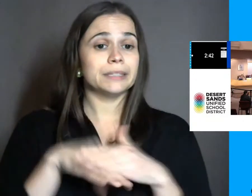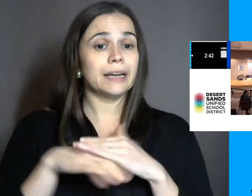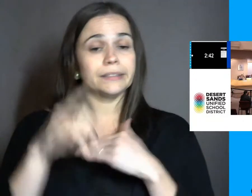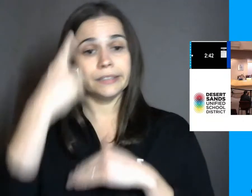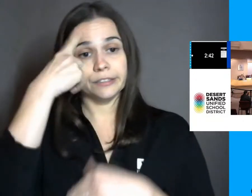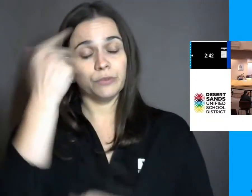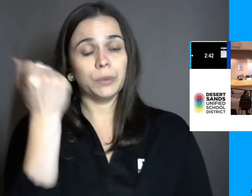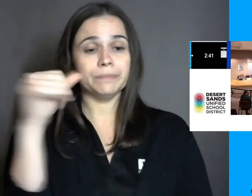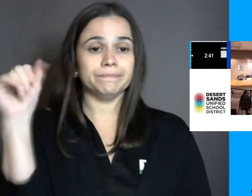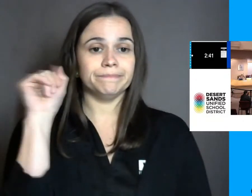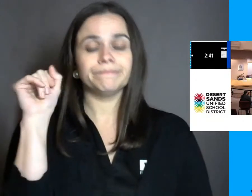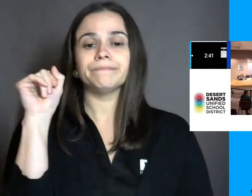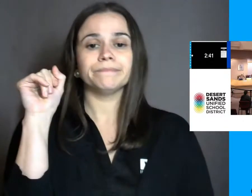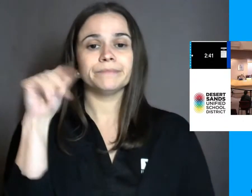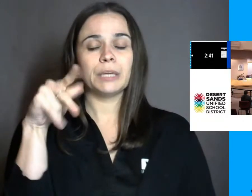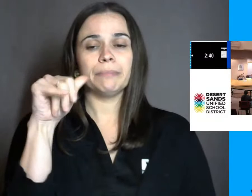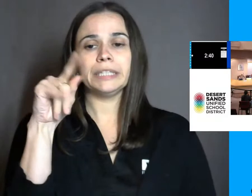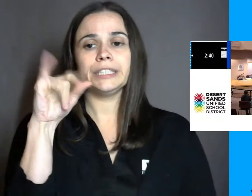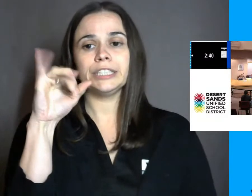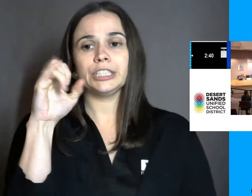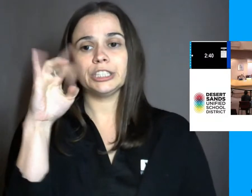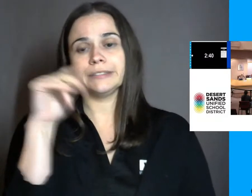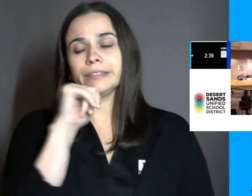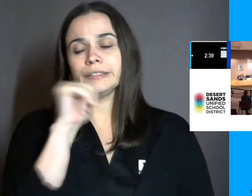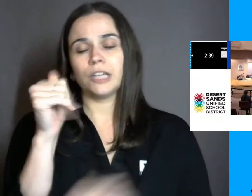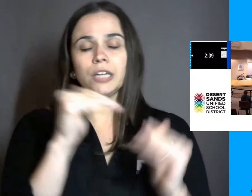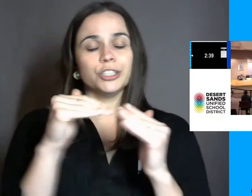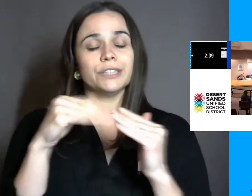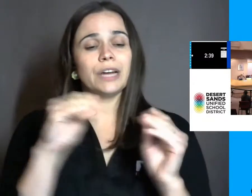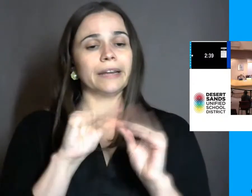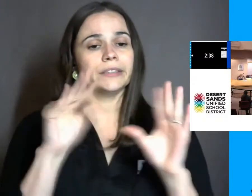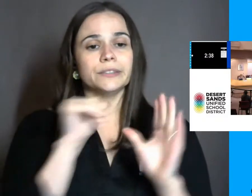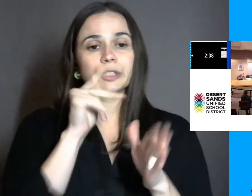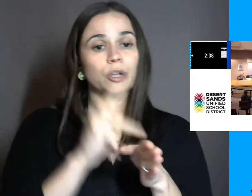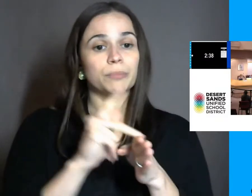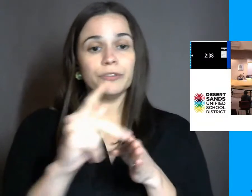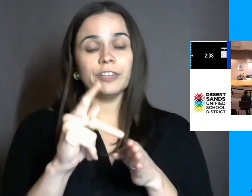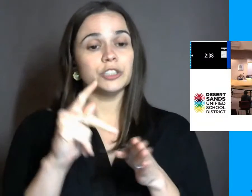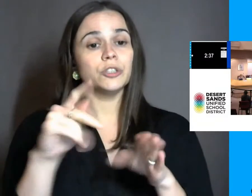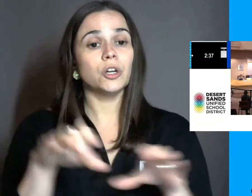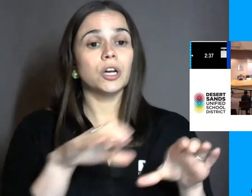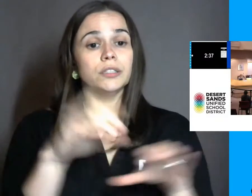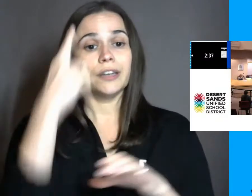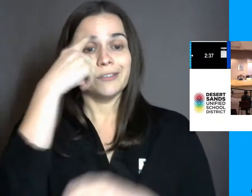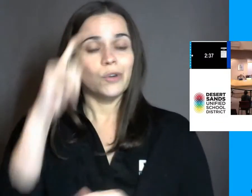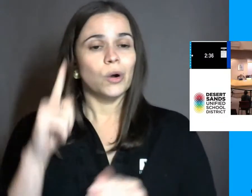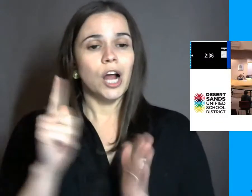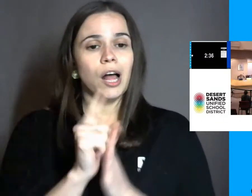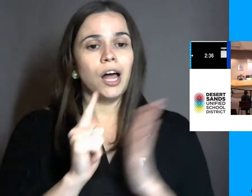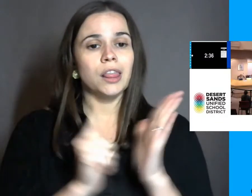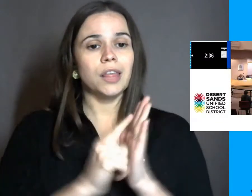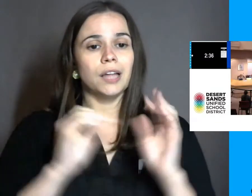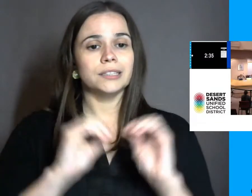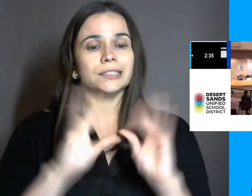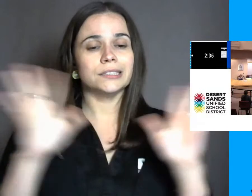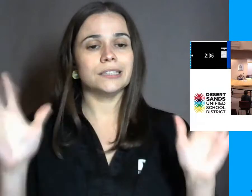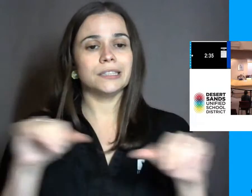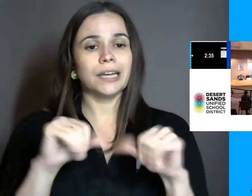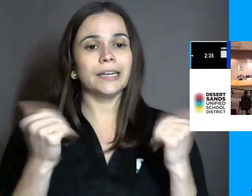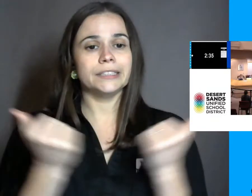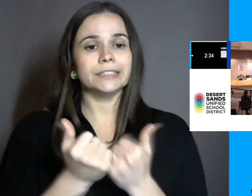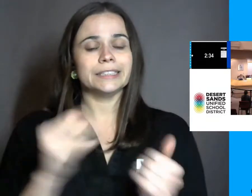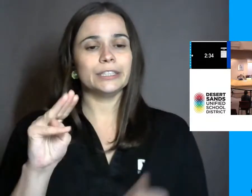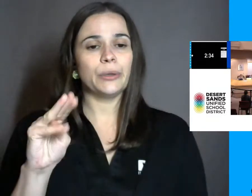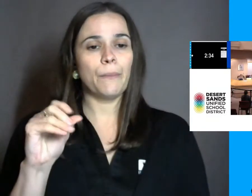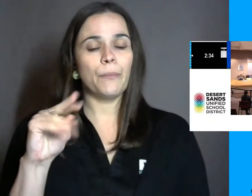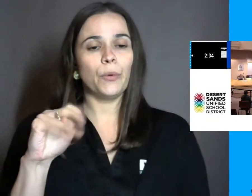petition unjustified and clearly unprofessional conduct of a lawlessness public agency is morally corrupt and lacks